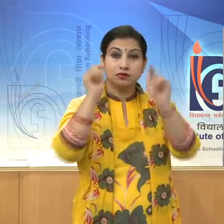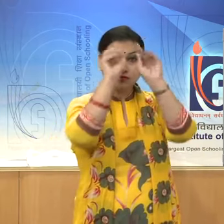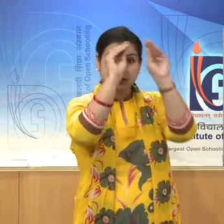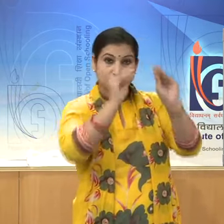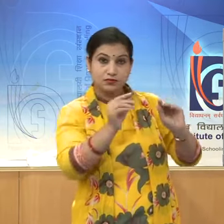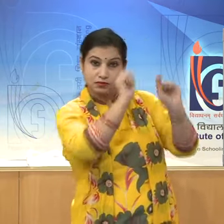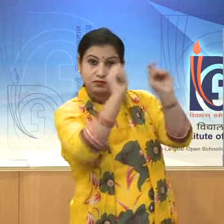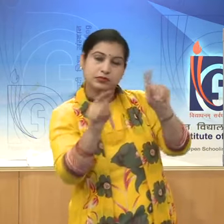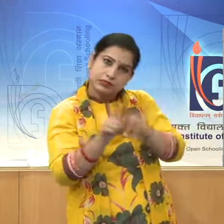sculptures.